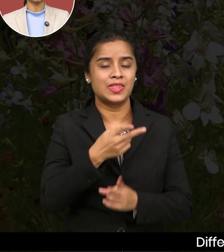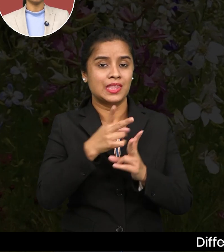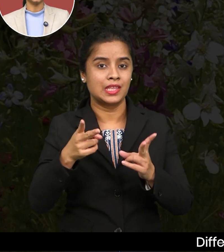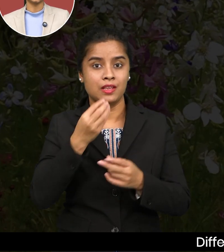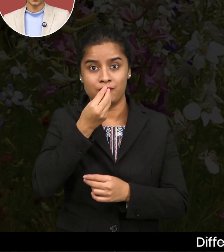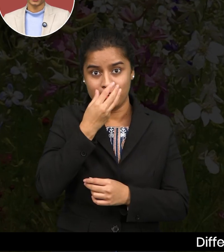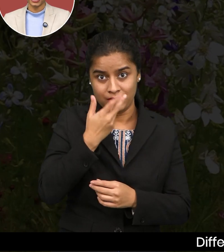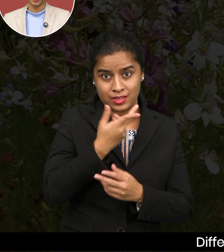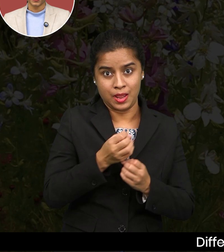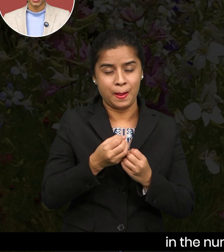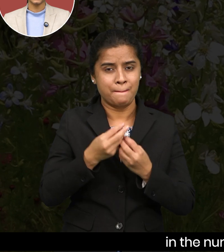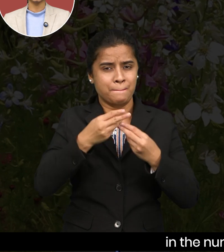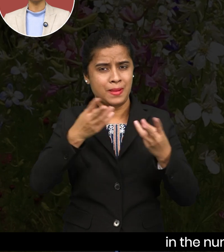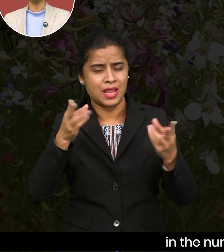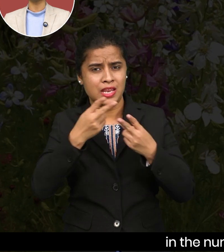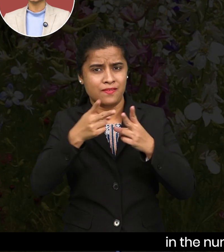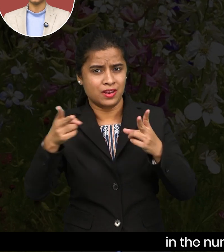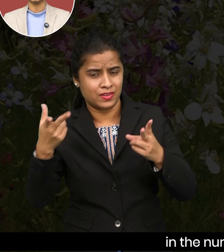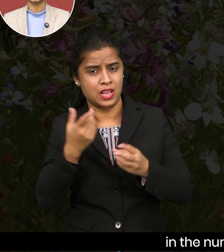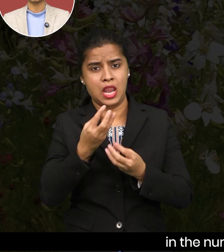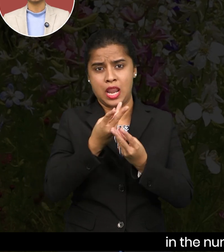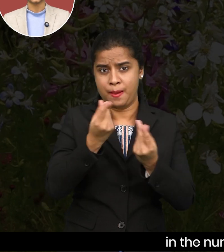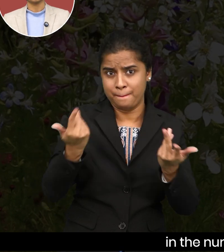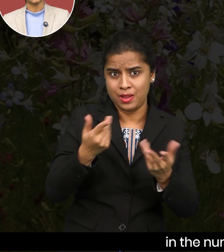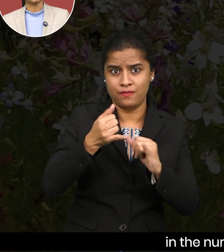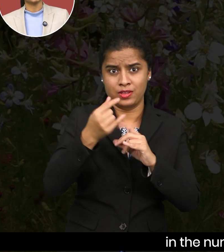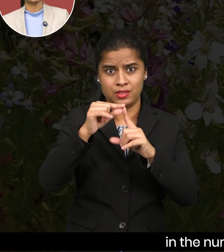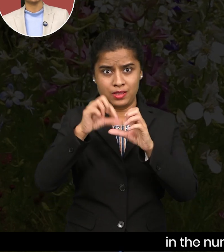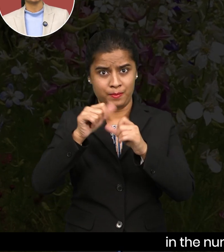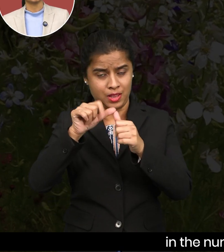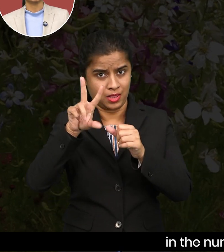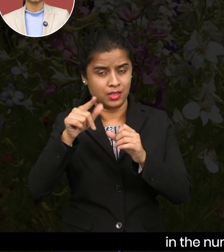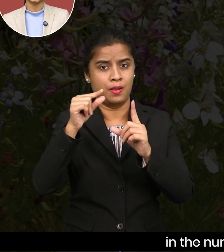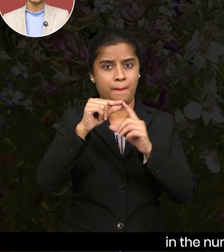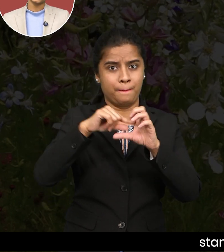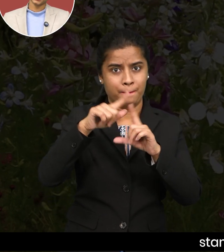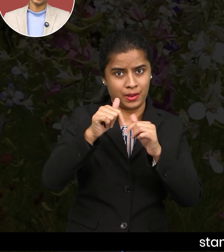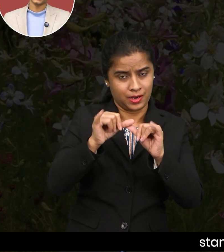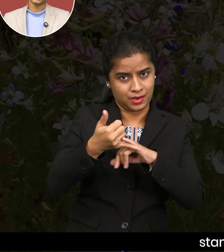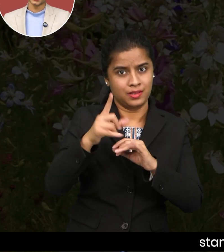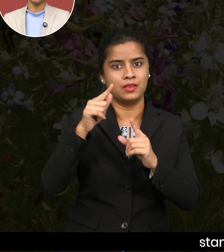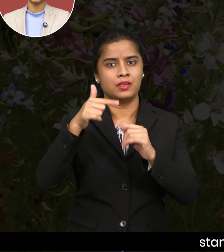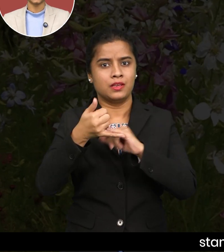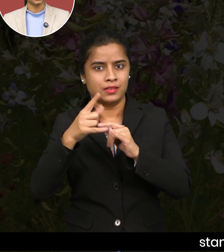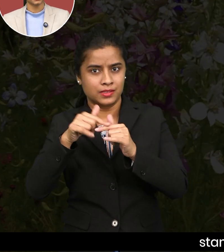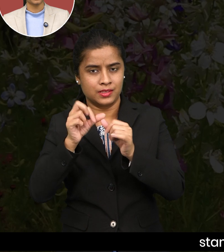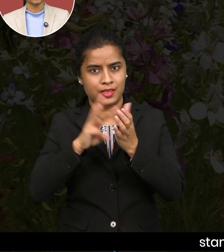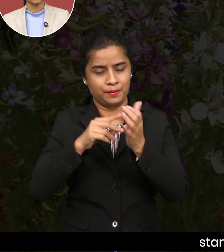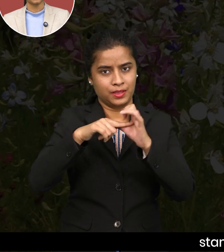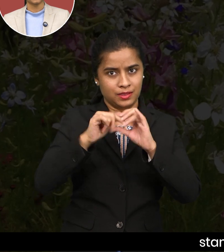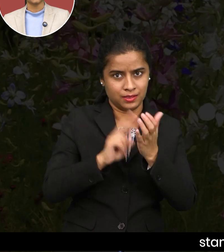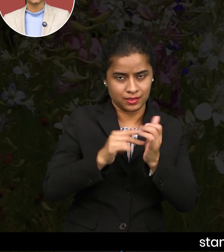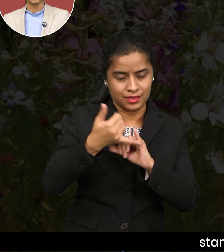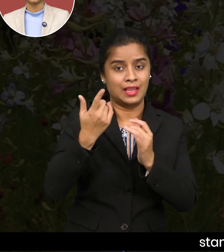Different flowers vary in the number of sepals, petals, stamens, and pistils.